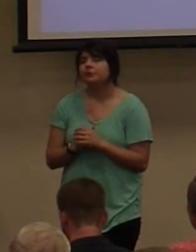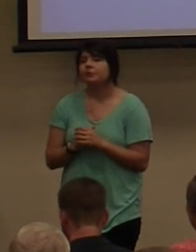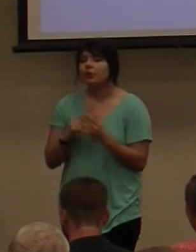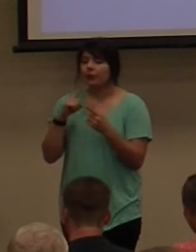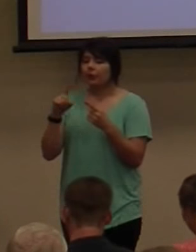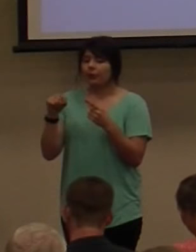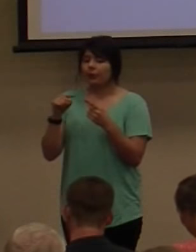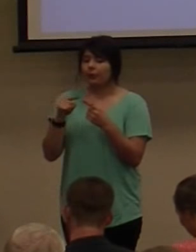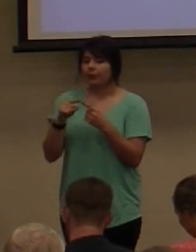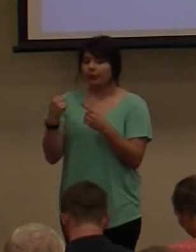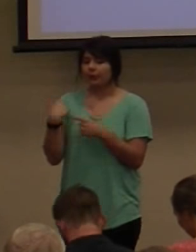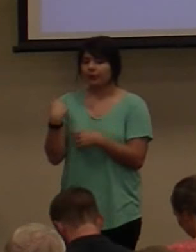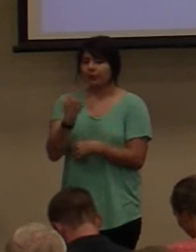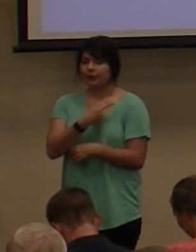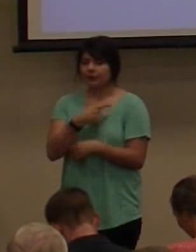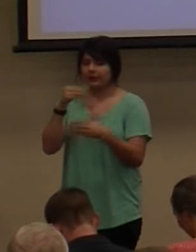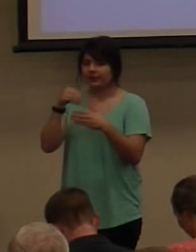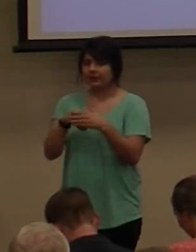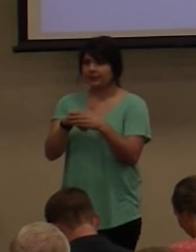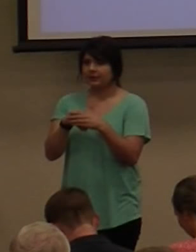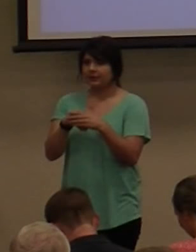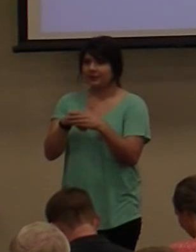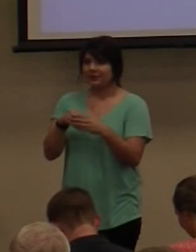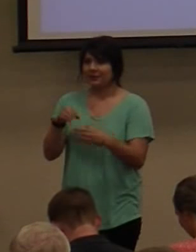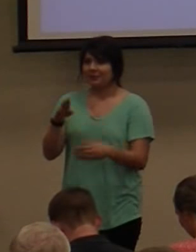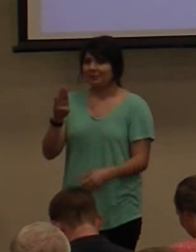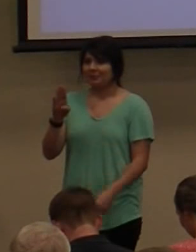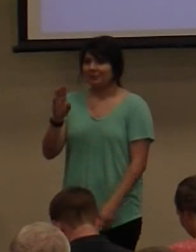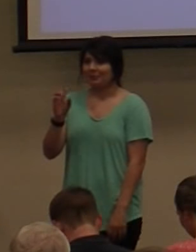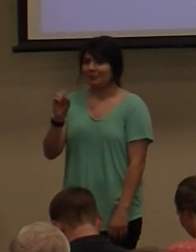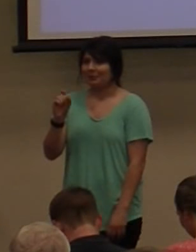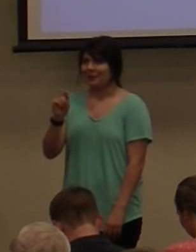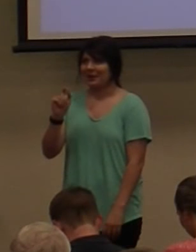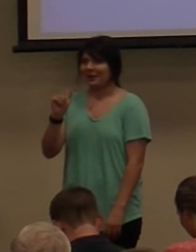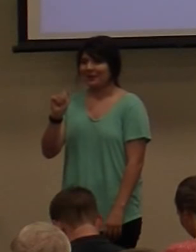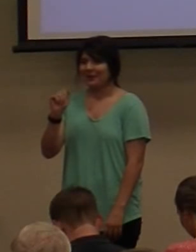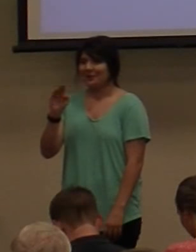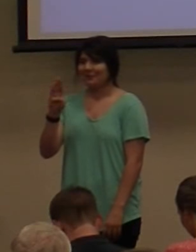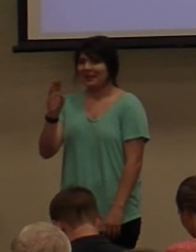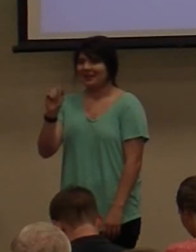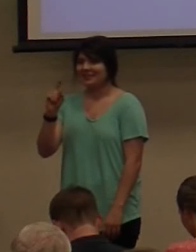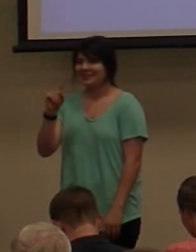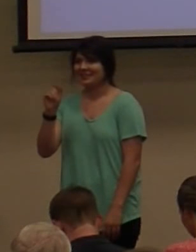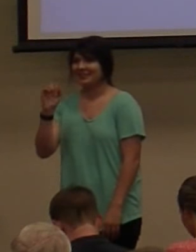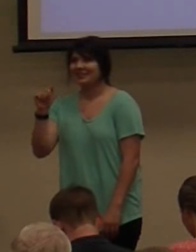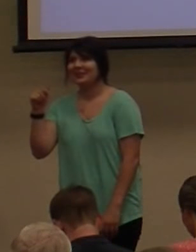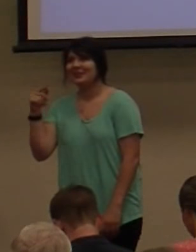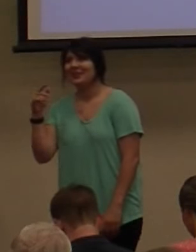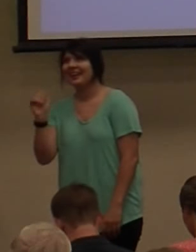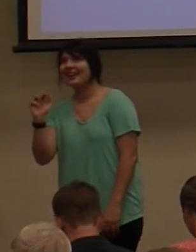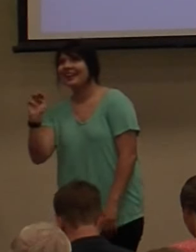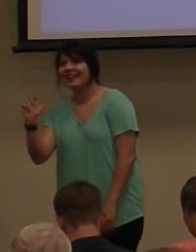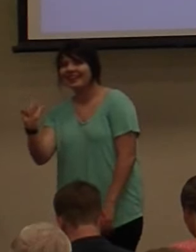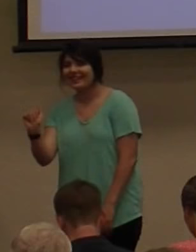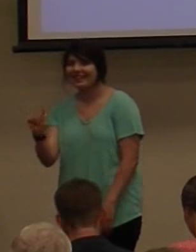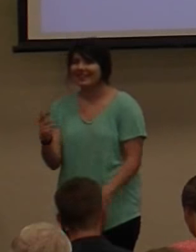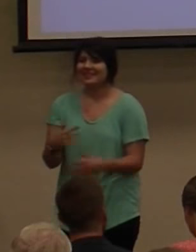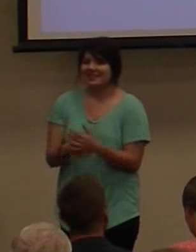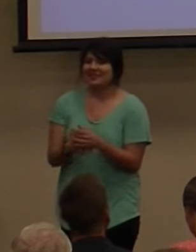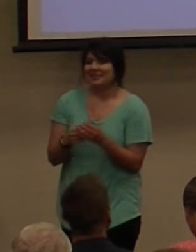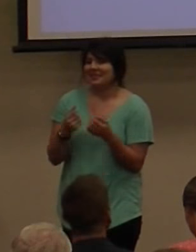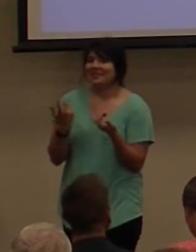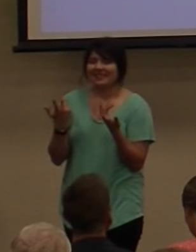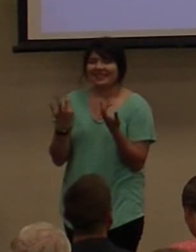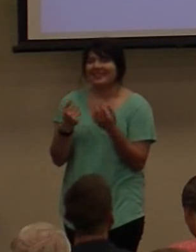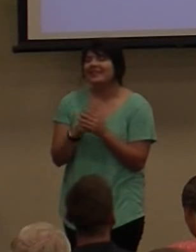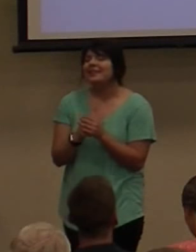When we were in a place called Bopwood, Hatswana, there was a coup d'etat. It seemed quite a peaceful